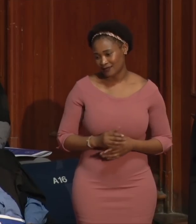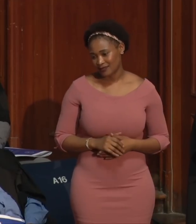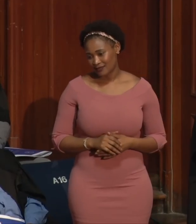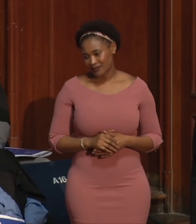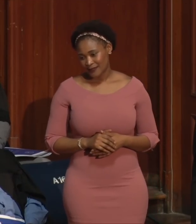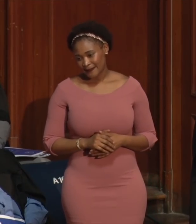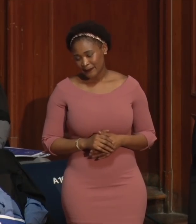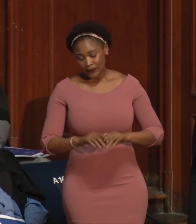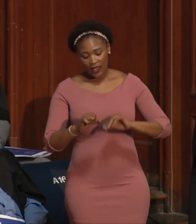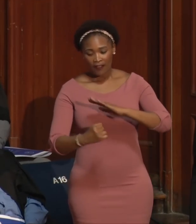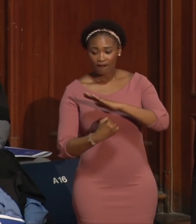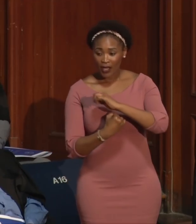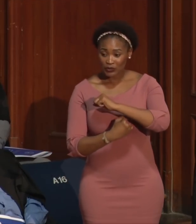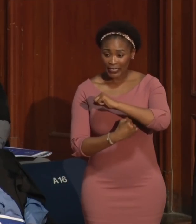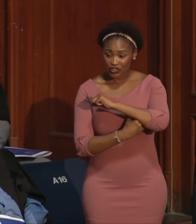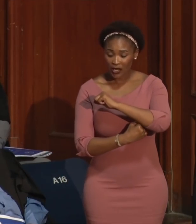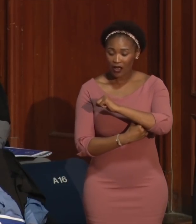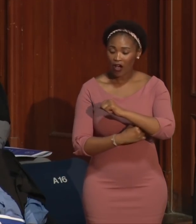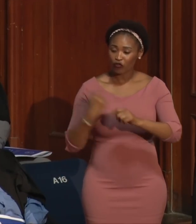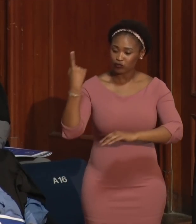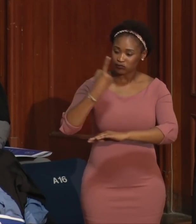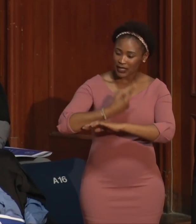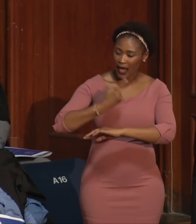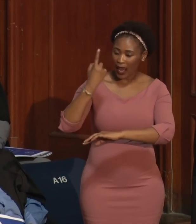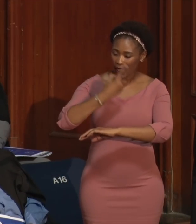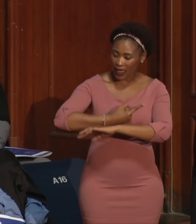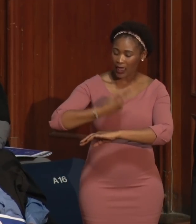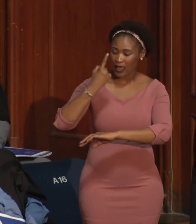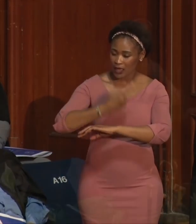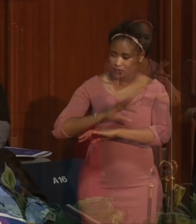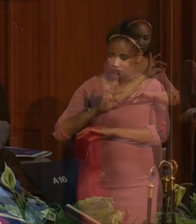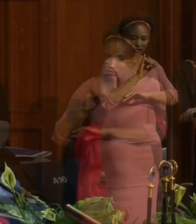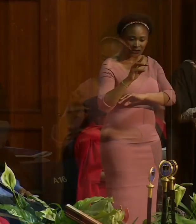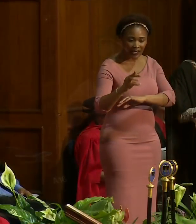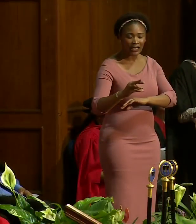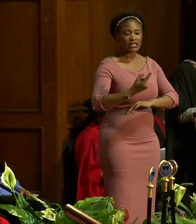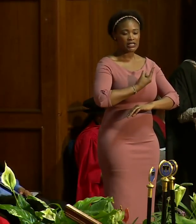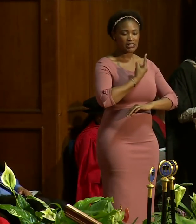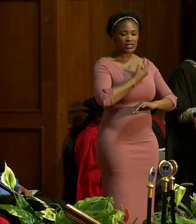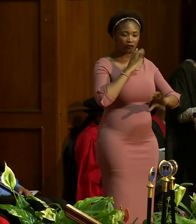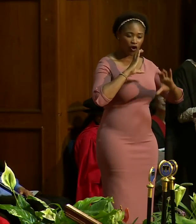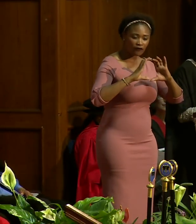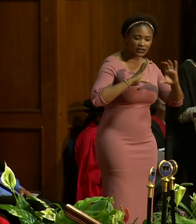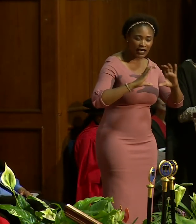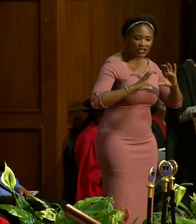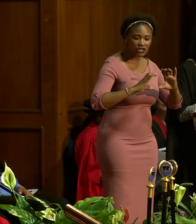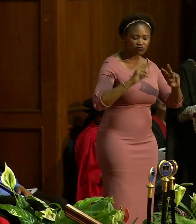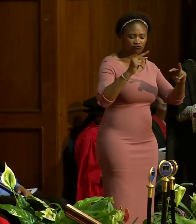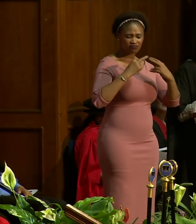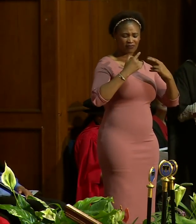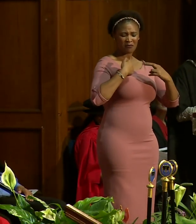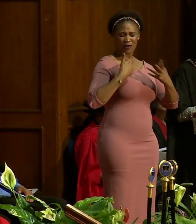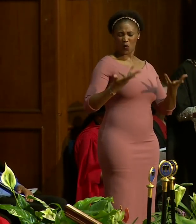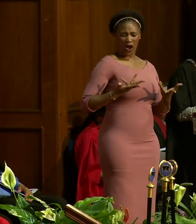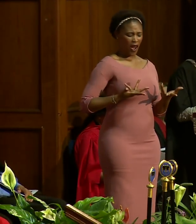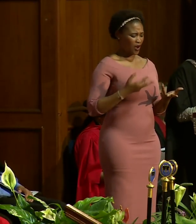A foundation of daily and honest self-reflection and conversations about where you are in your current reality is the only way